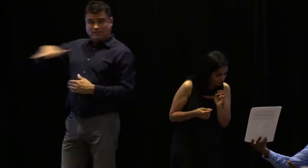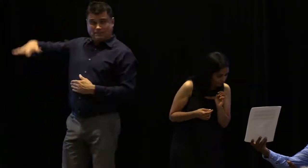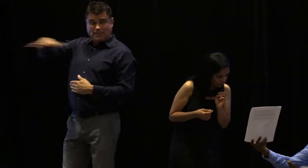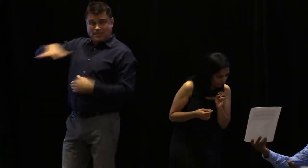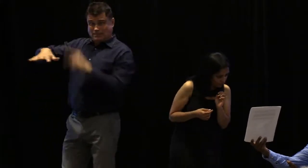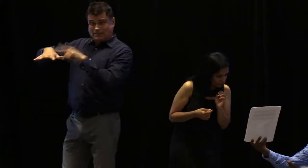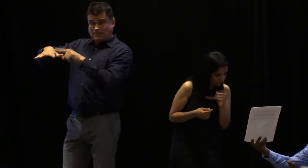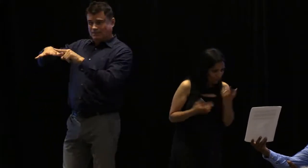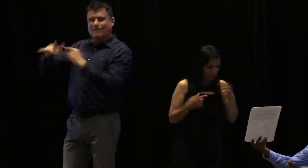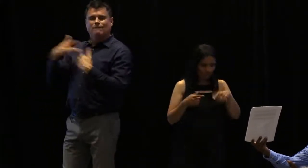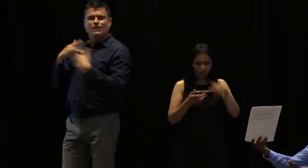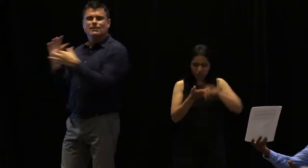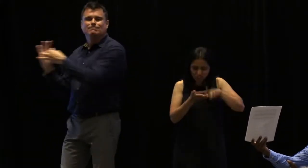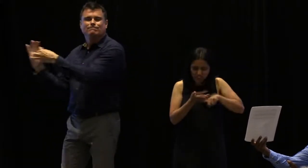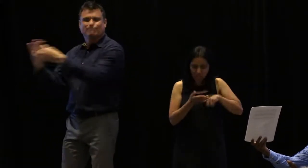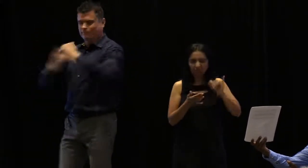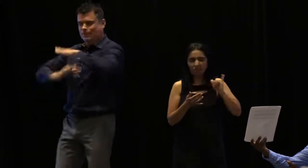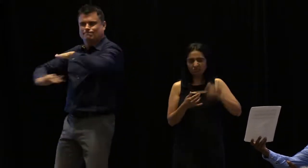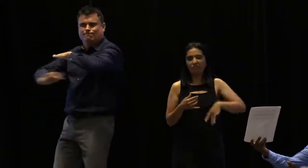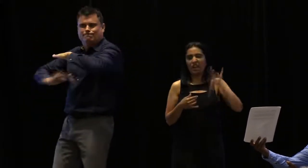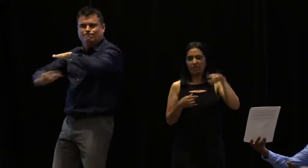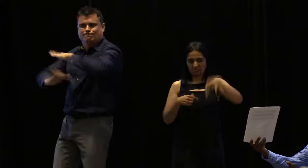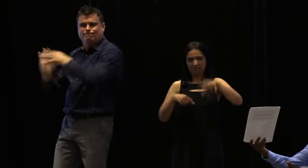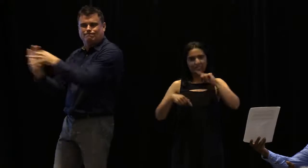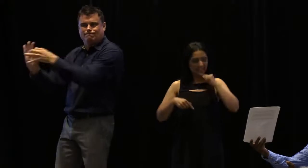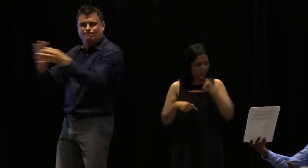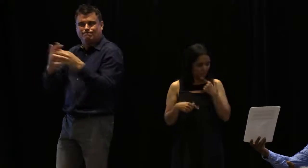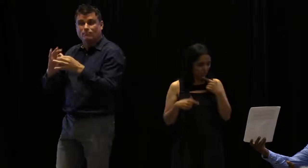In a deaf space,